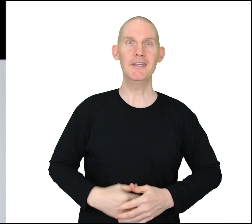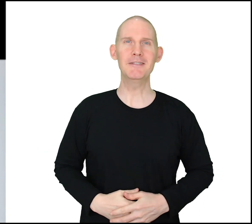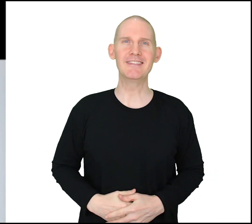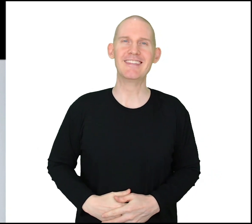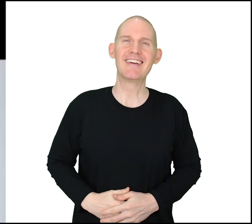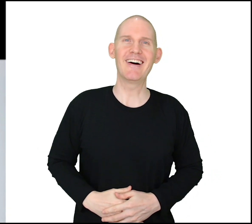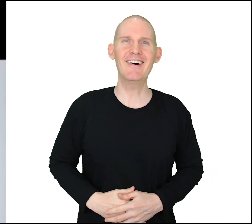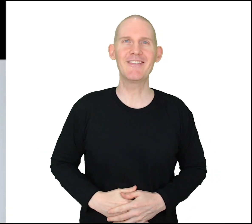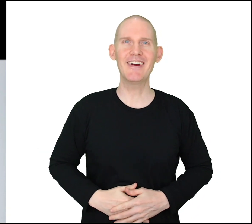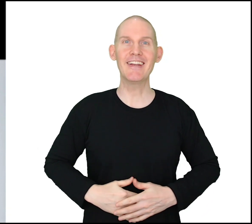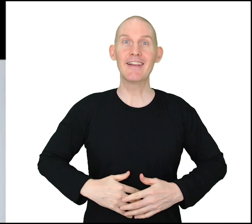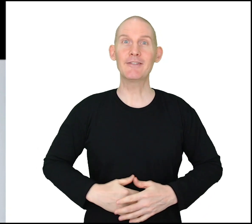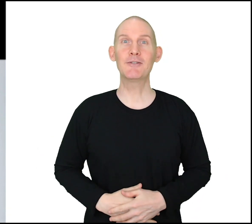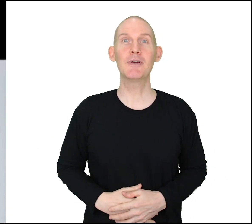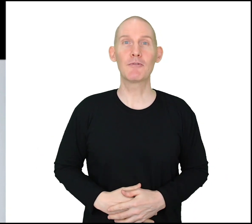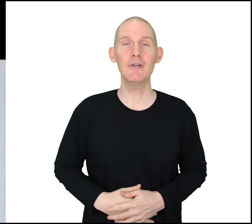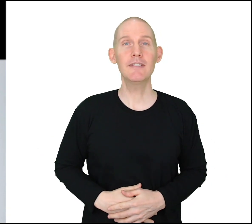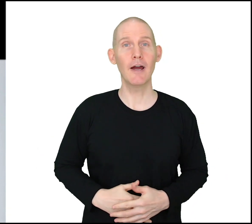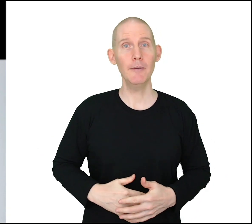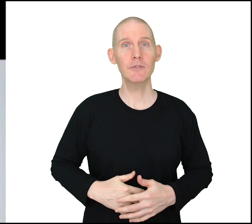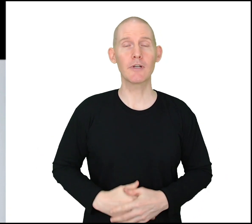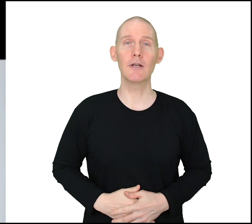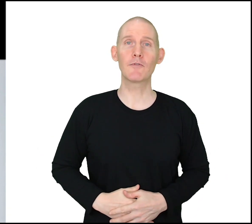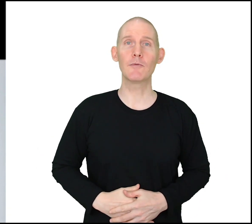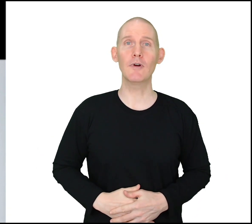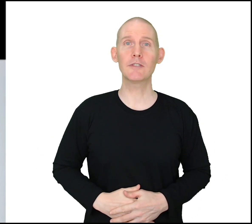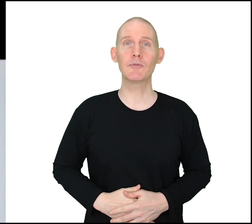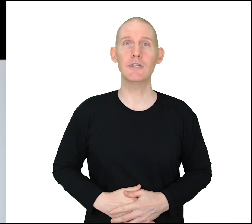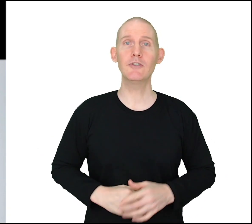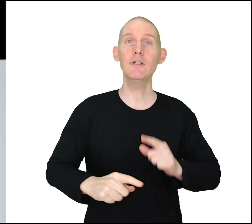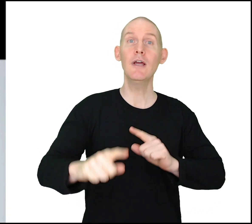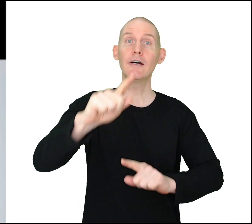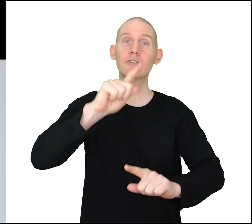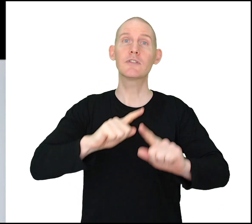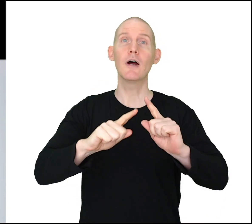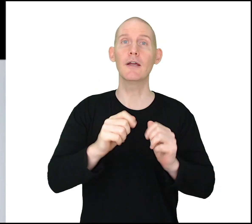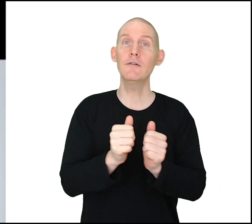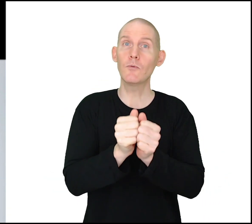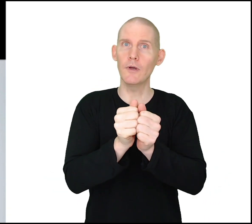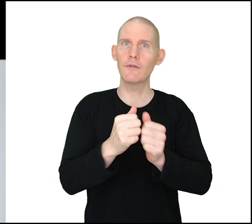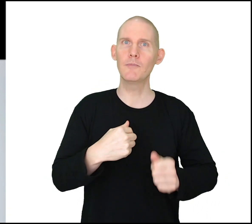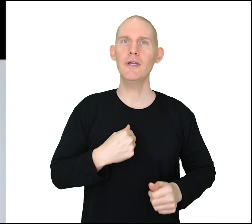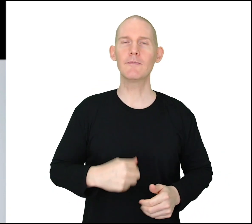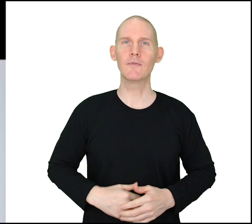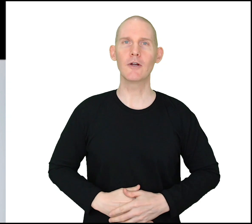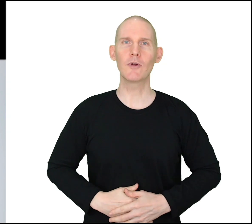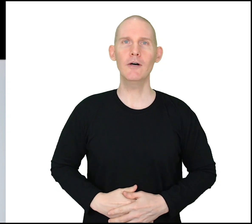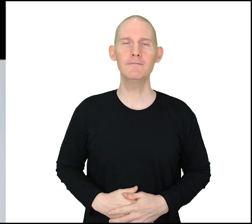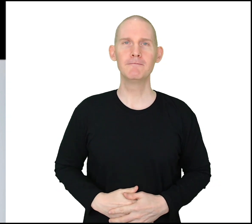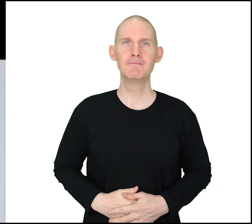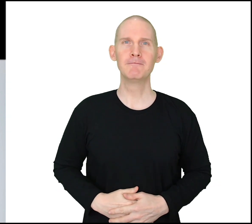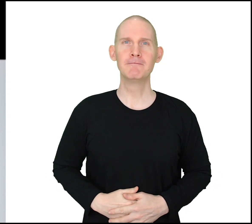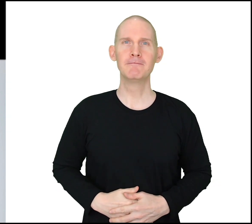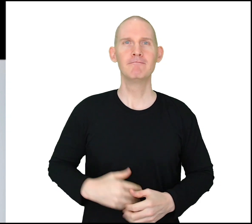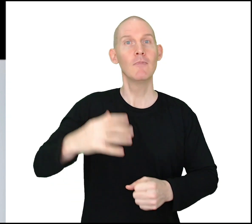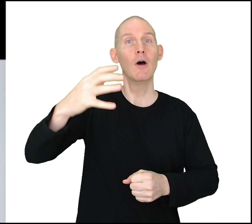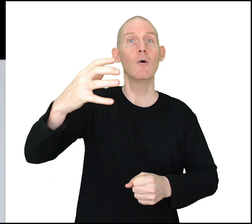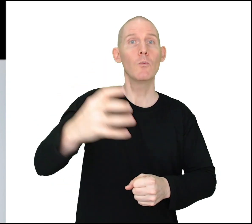Win. All right, let's do it 3 times, starting from the rest position. Sign with me. Here we go.